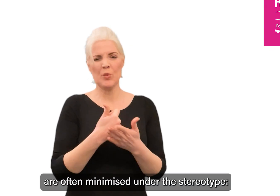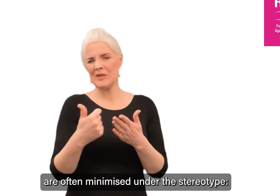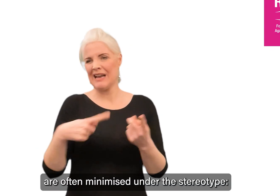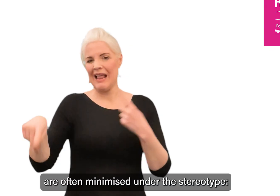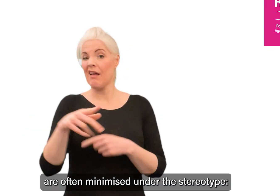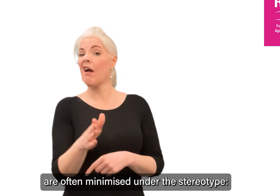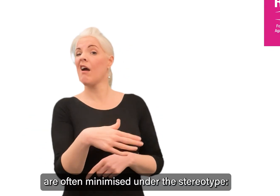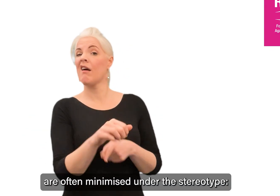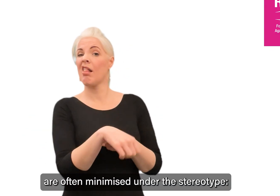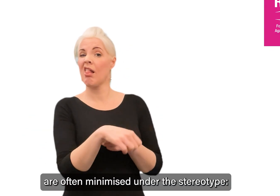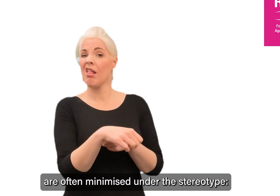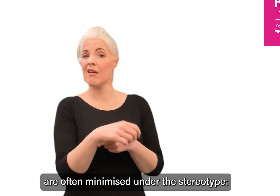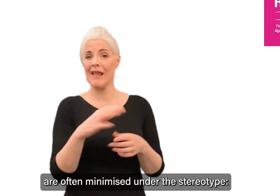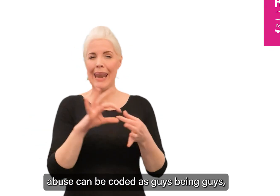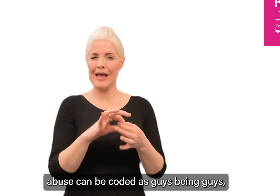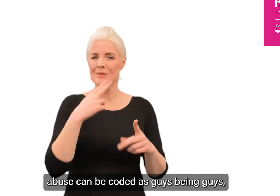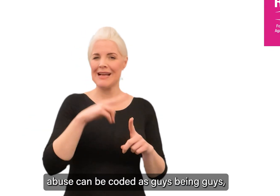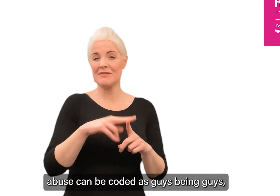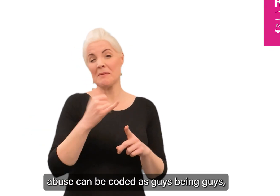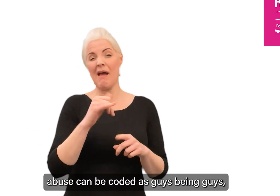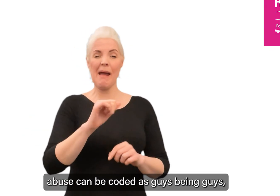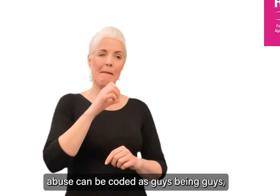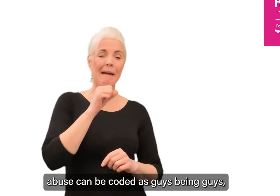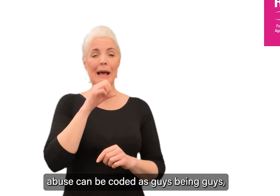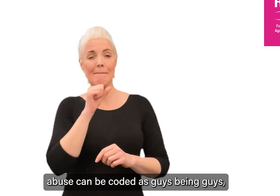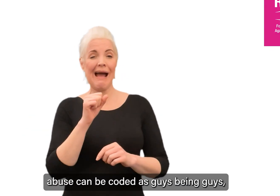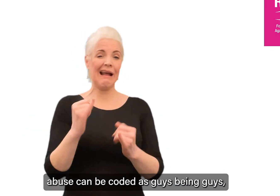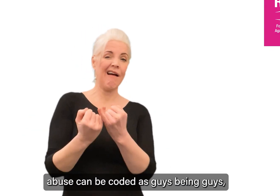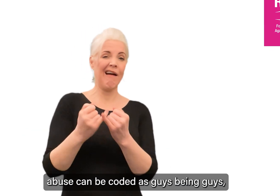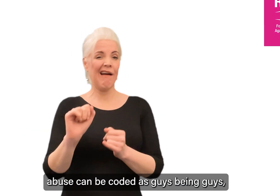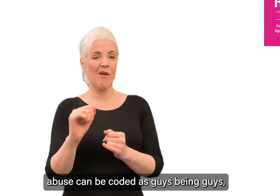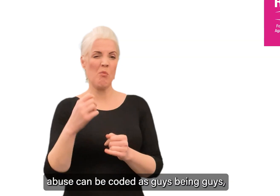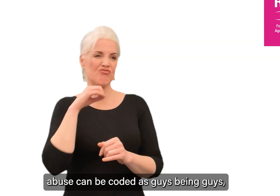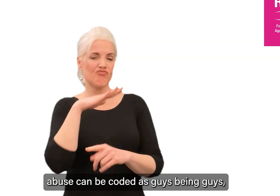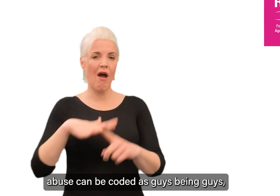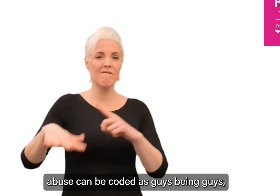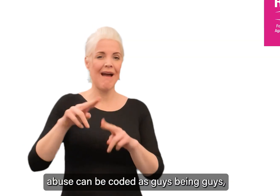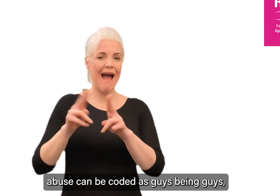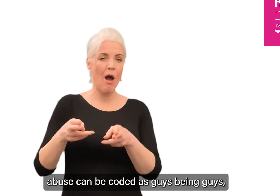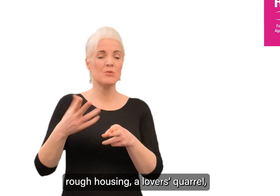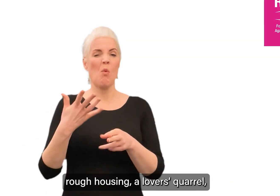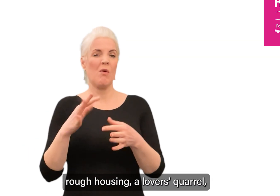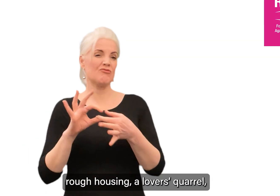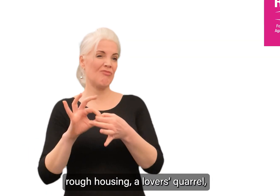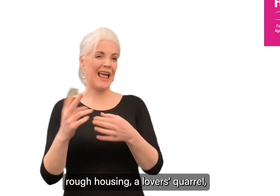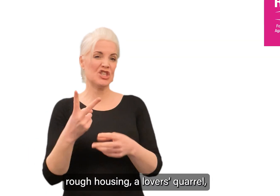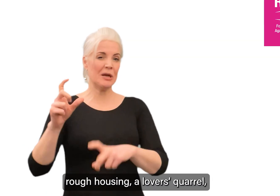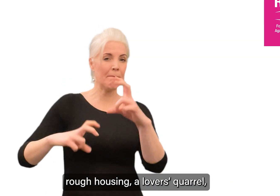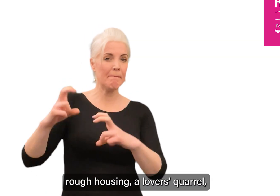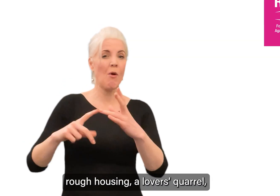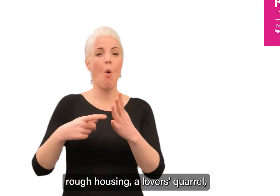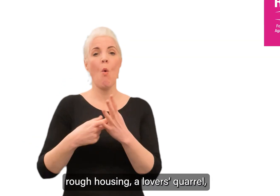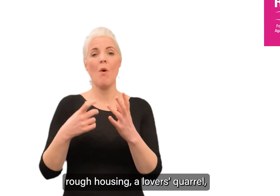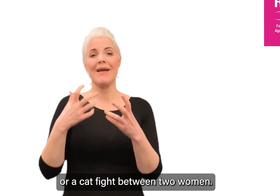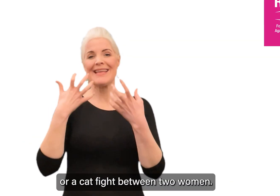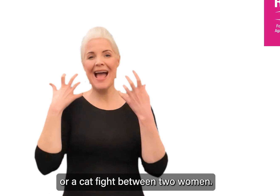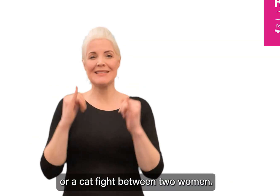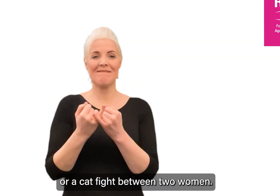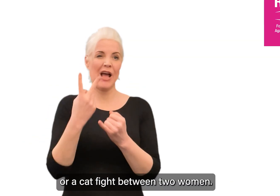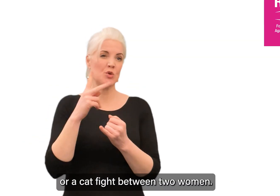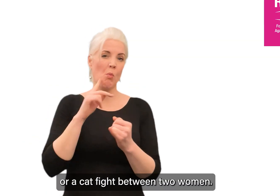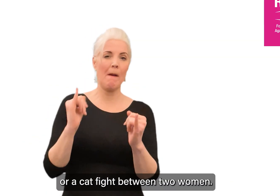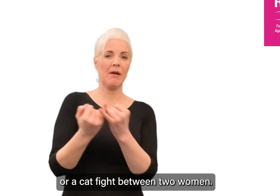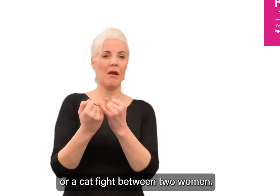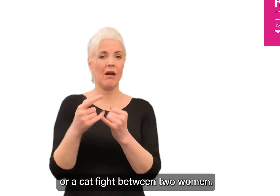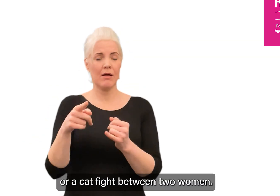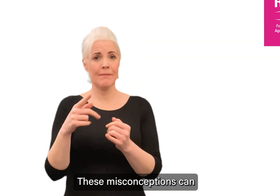often minimized under this stereotype. Abuse can be coded as guys being guys, roughhousing, a lover's quarrel, or a